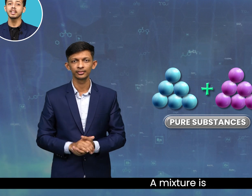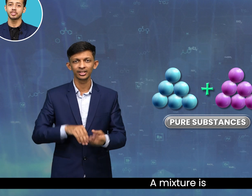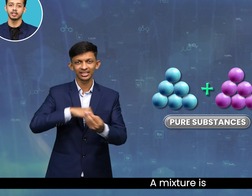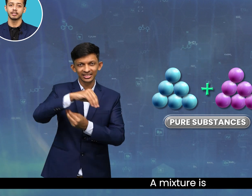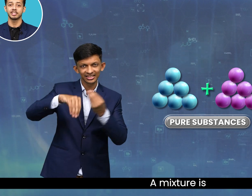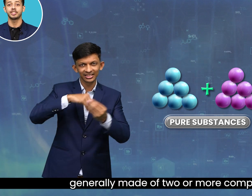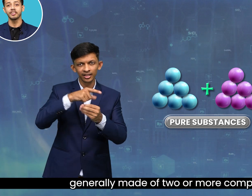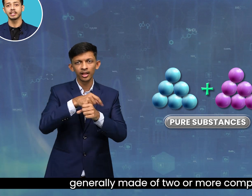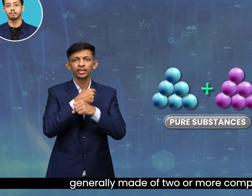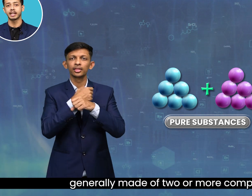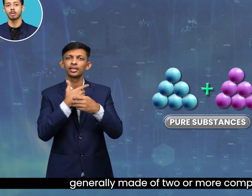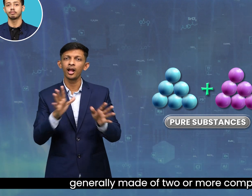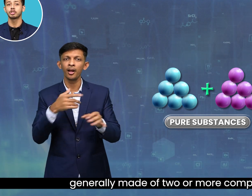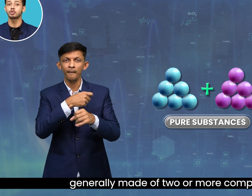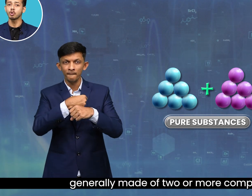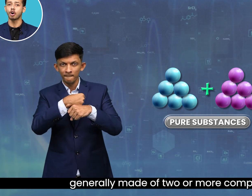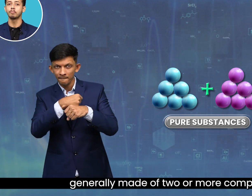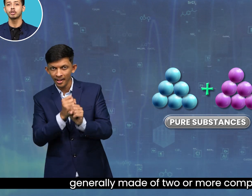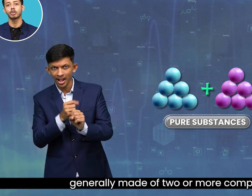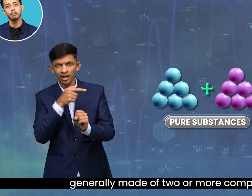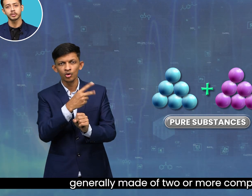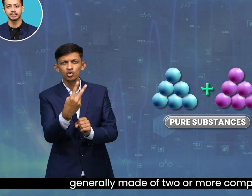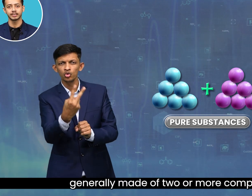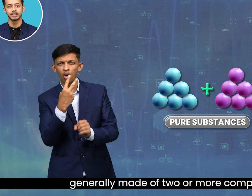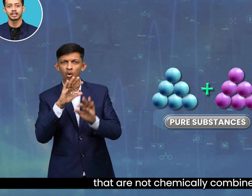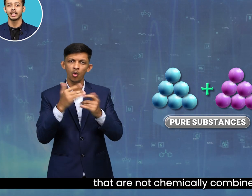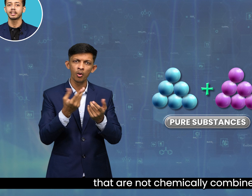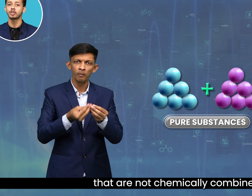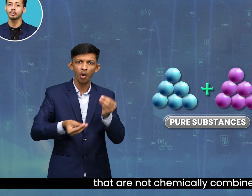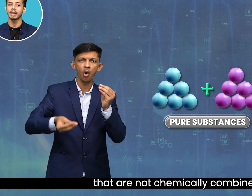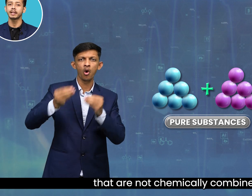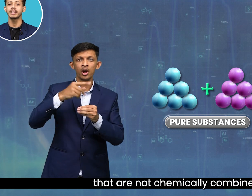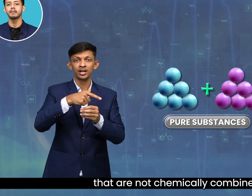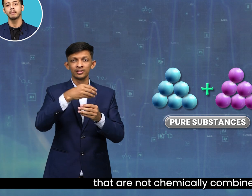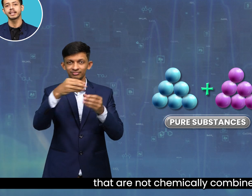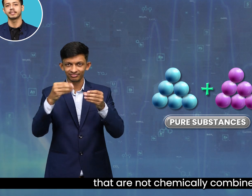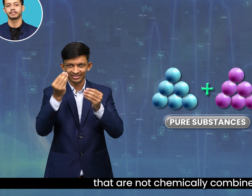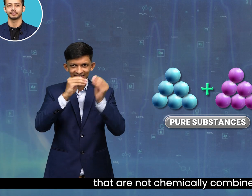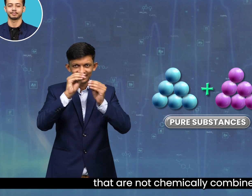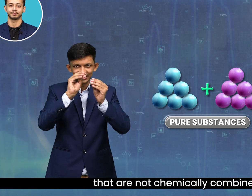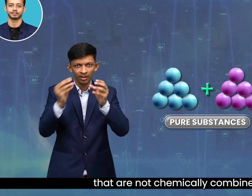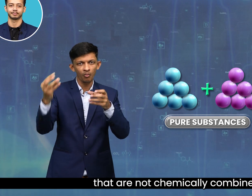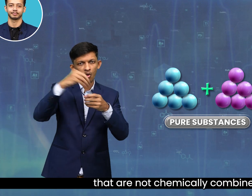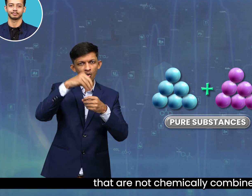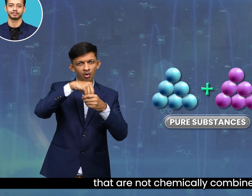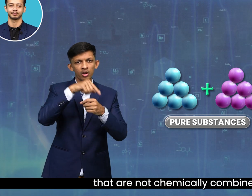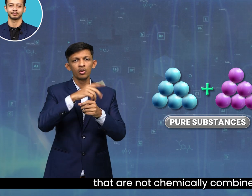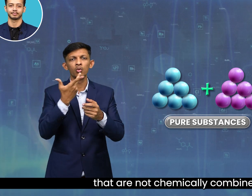A mixture is generally made of two or more components that are not chemically combined.